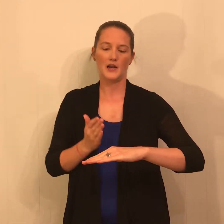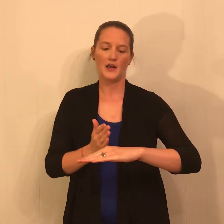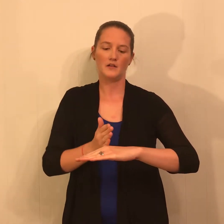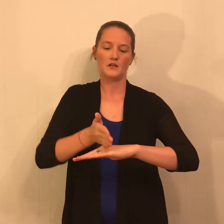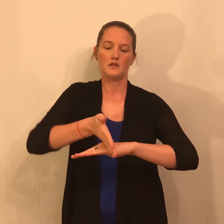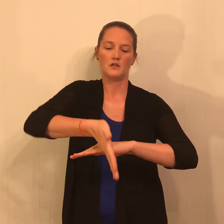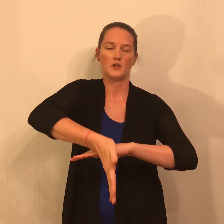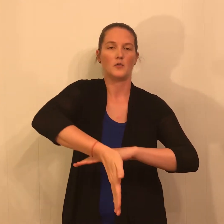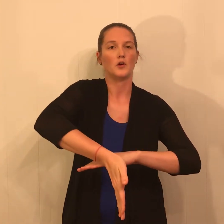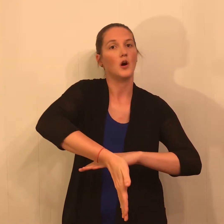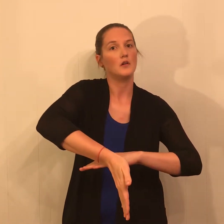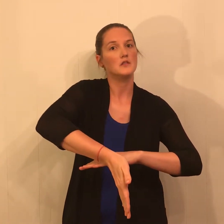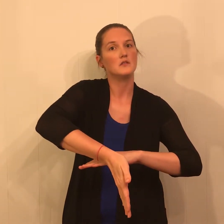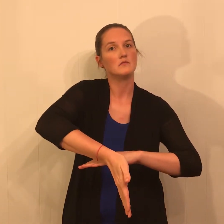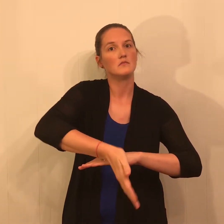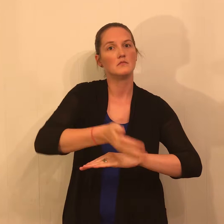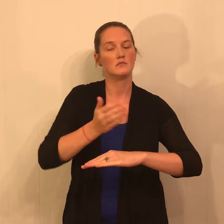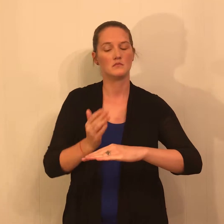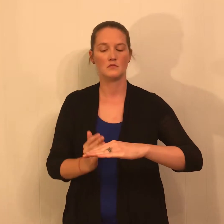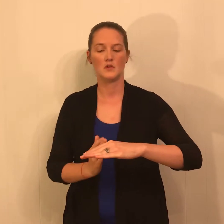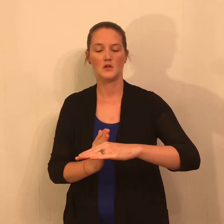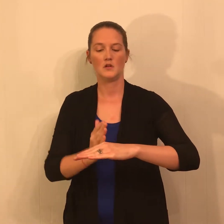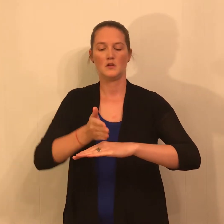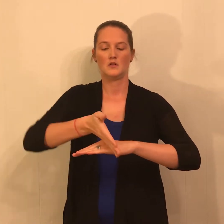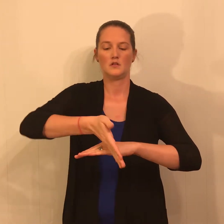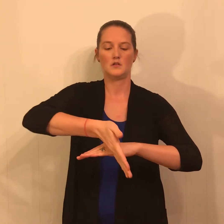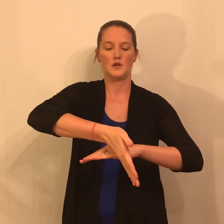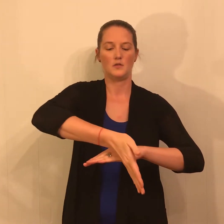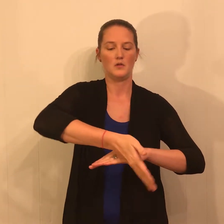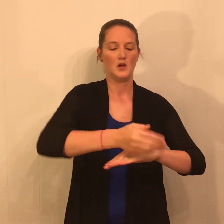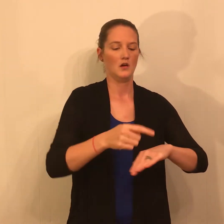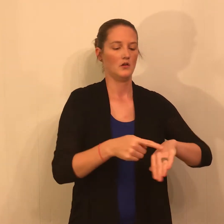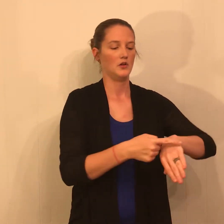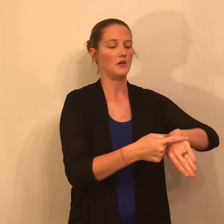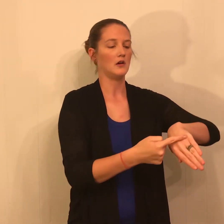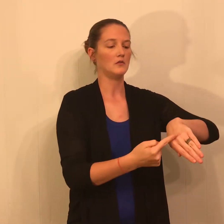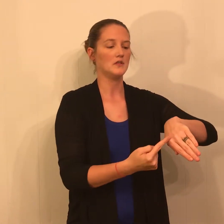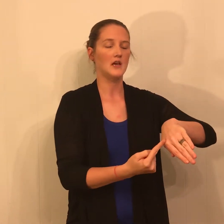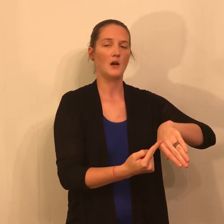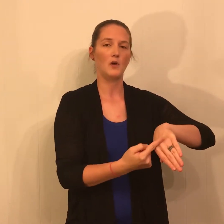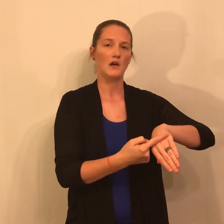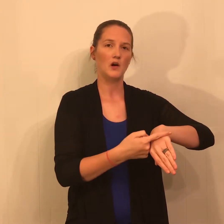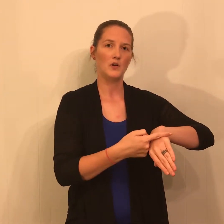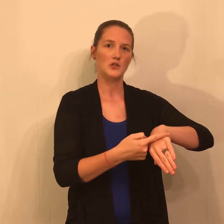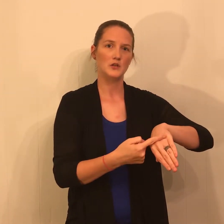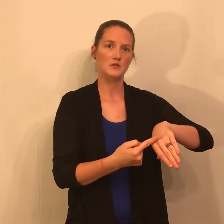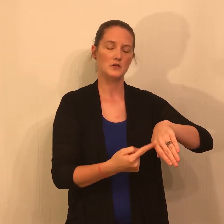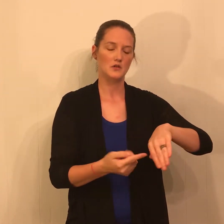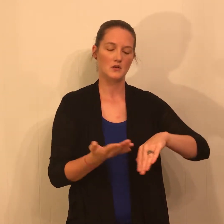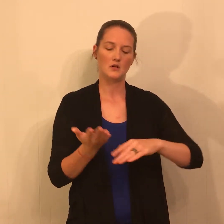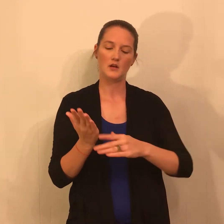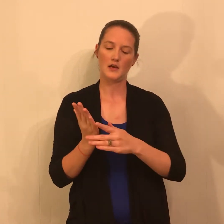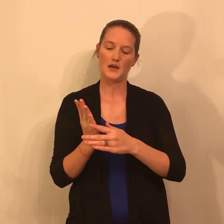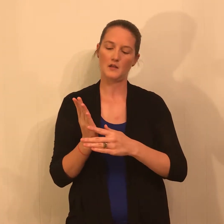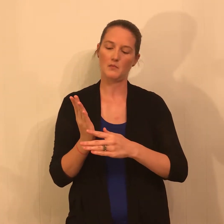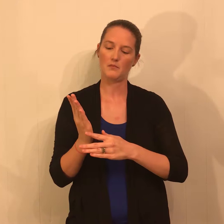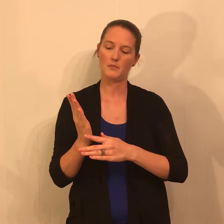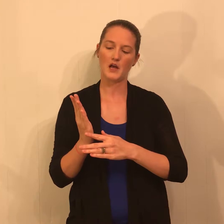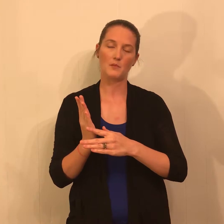hand going across. So your knuckles is kind of what I've always used, and the bottom of